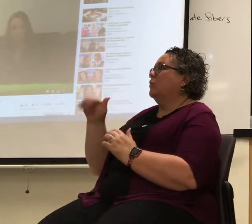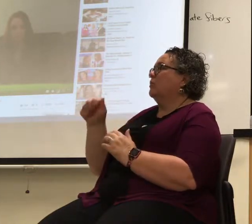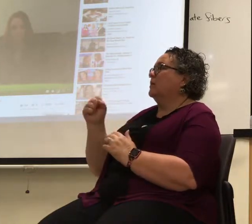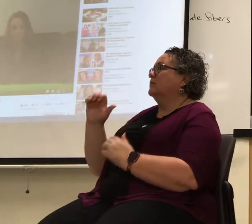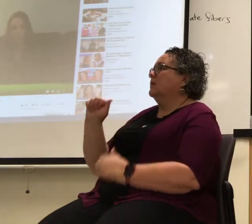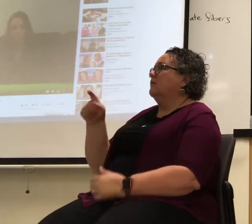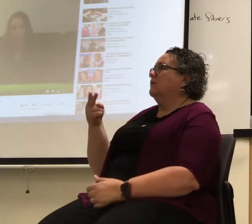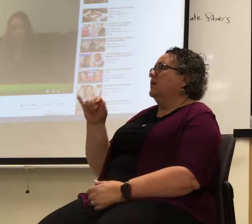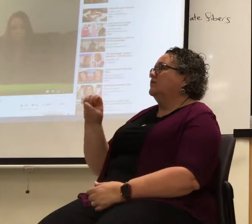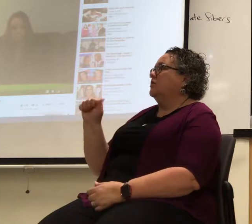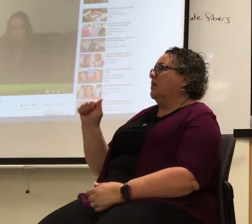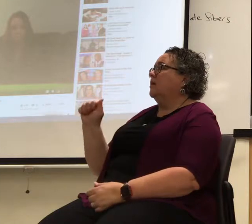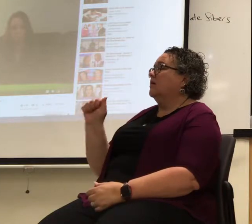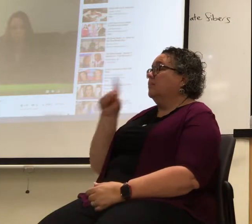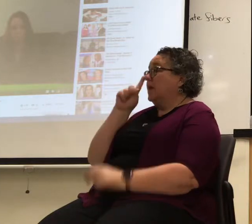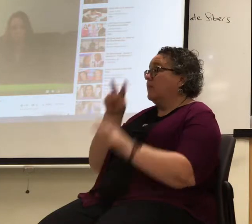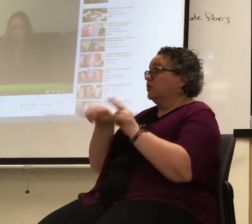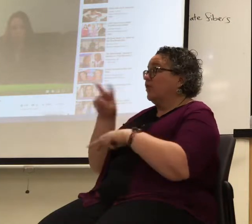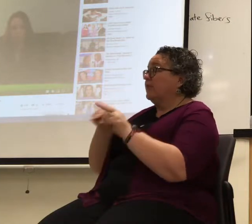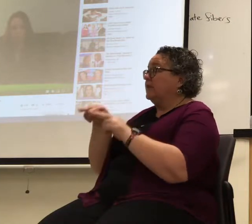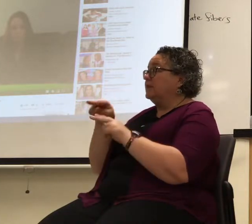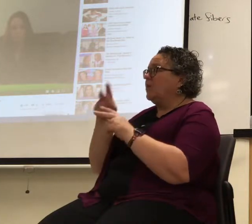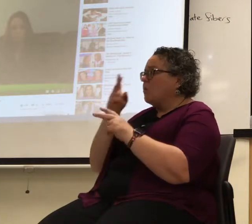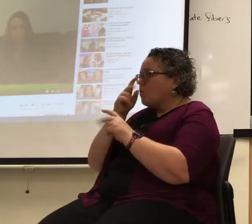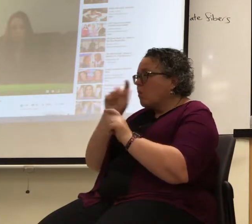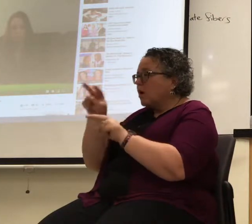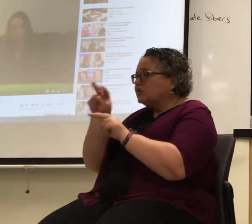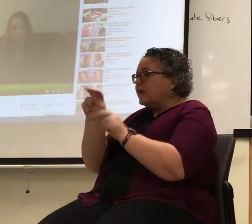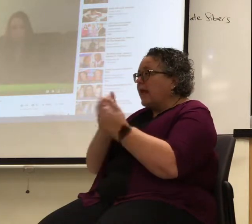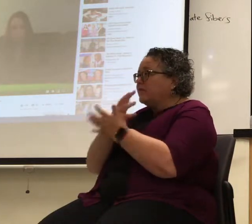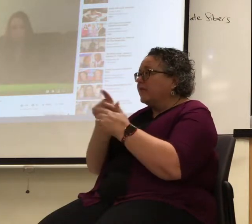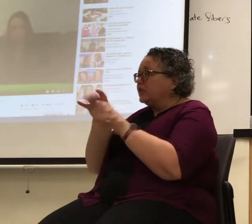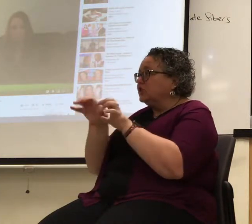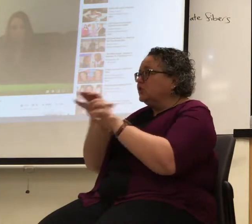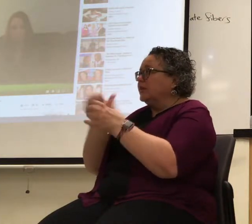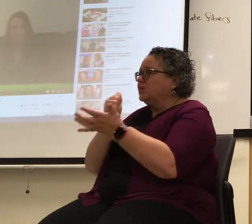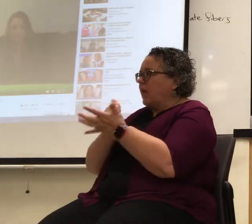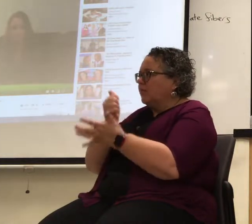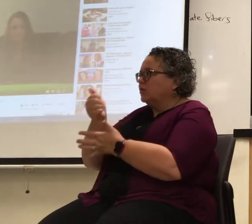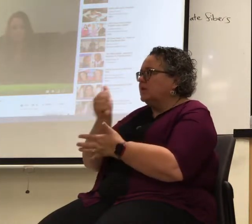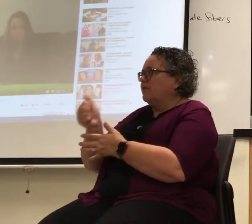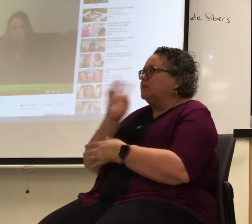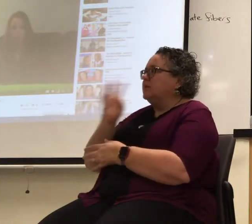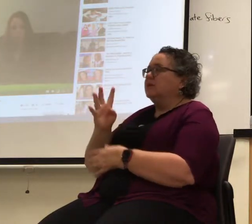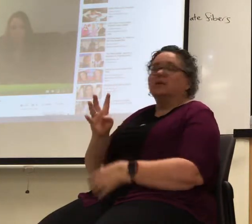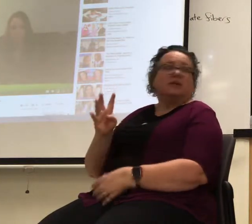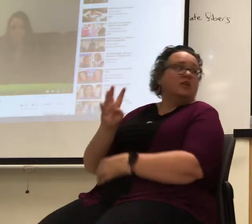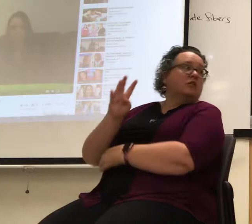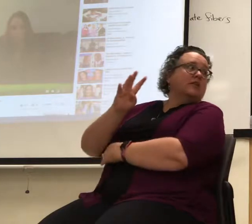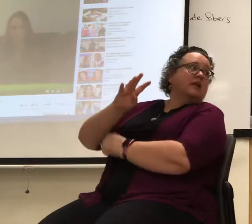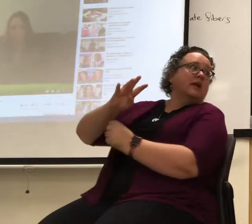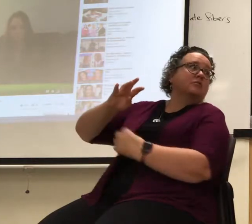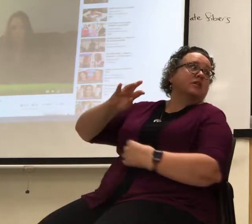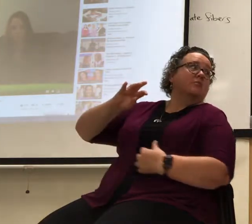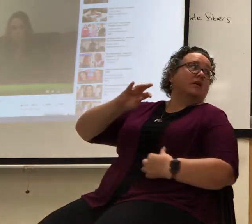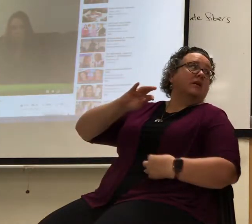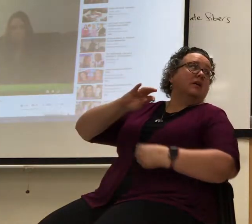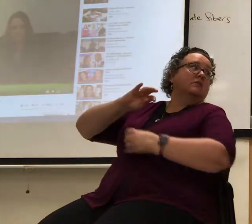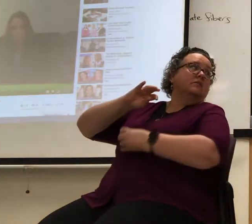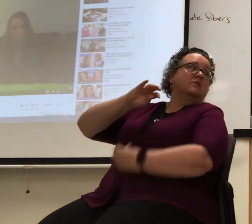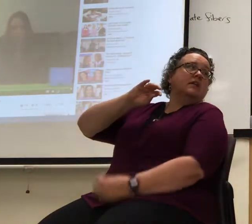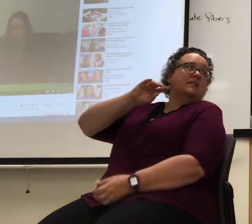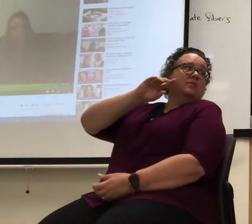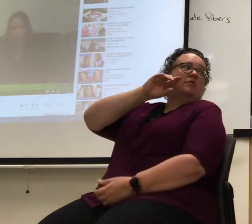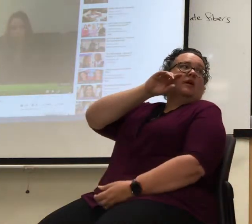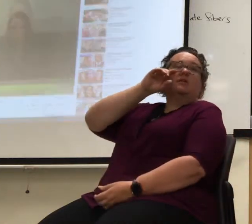aphasia. Be very observant. Look at everything she's doing to help herself speak. Can you click the captioning button